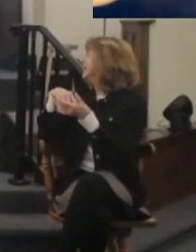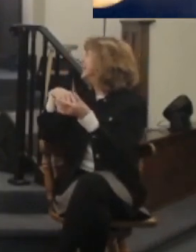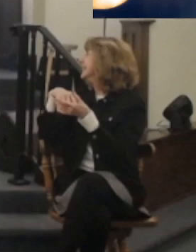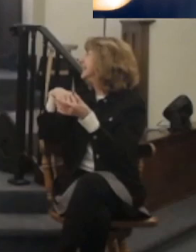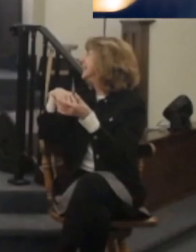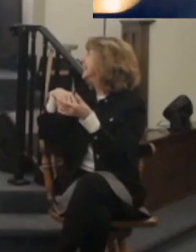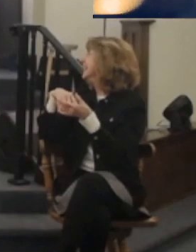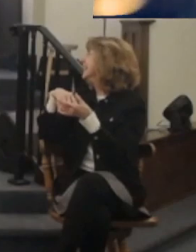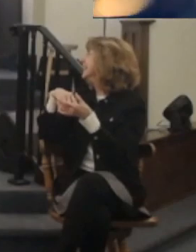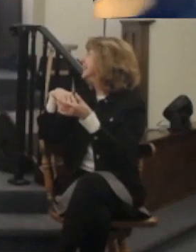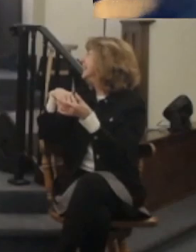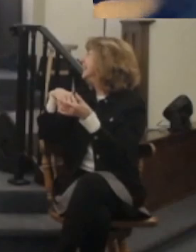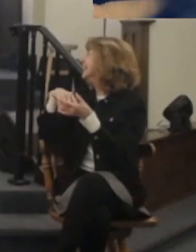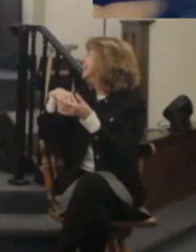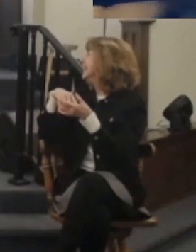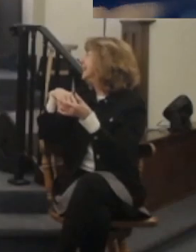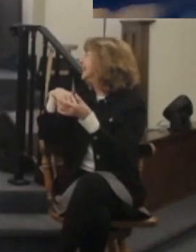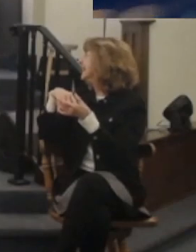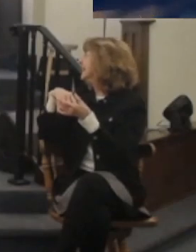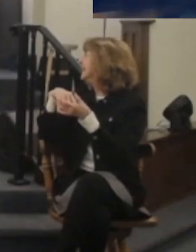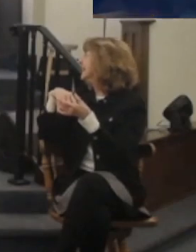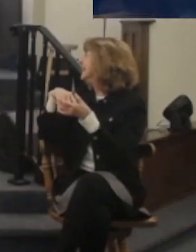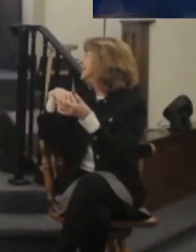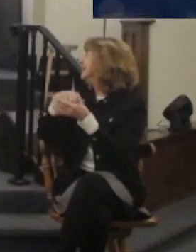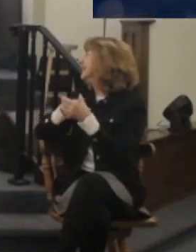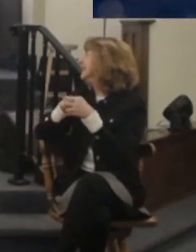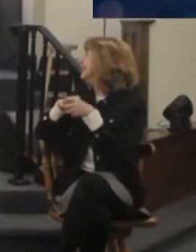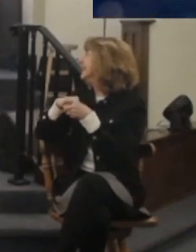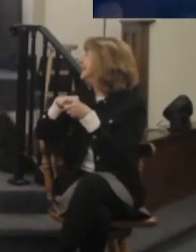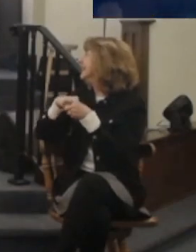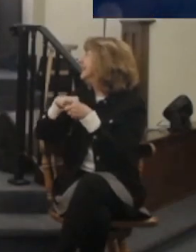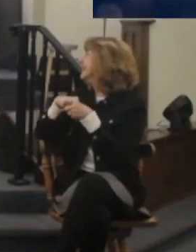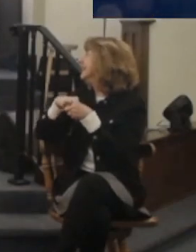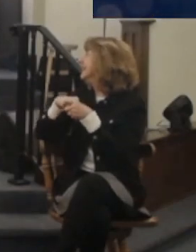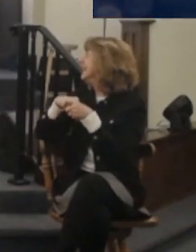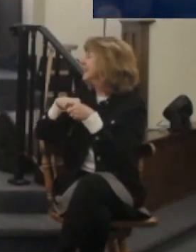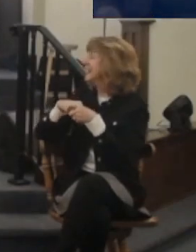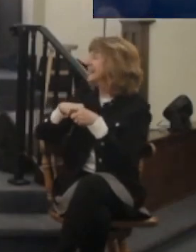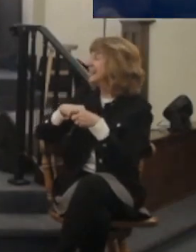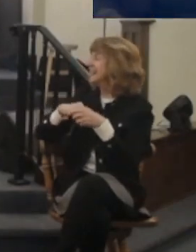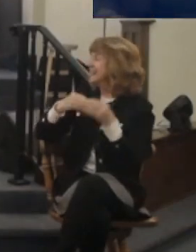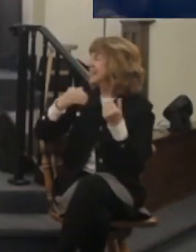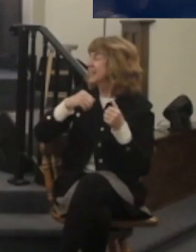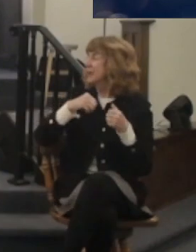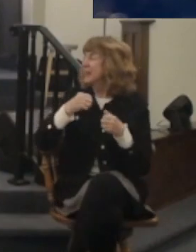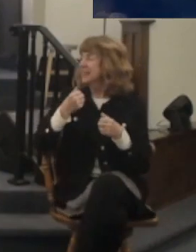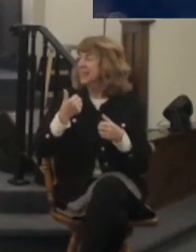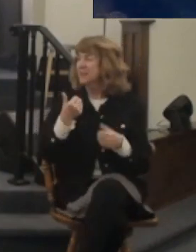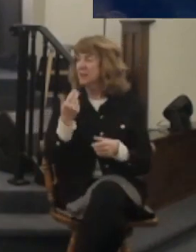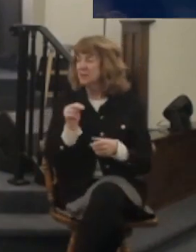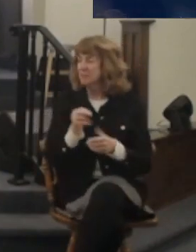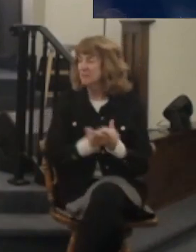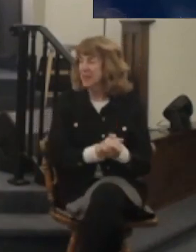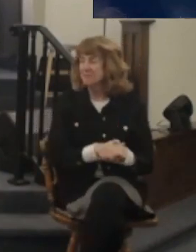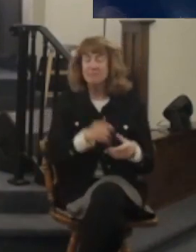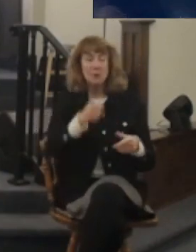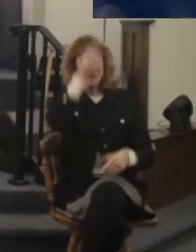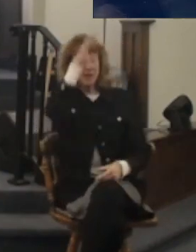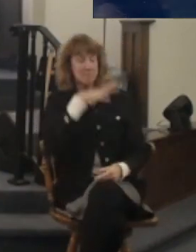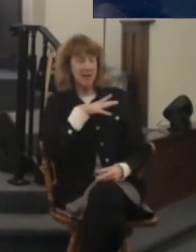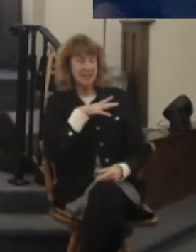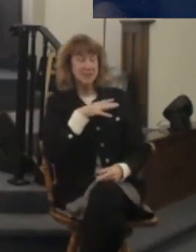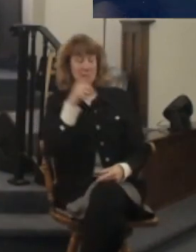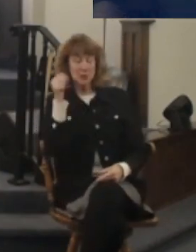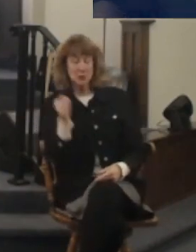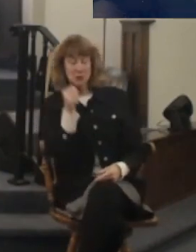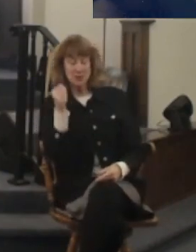Now? Oh, there we go. Okay, so we have the Men's Tuesday